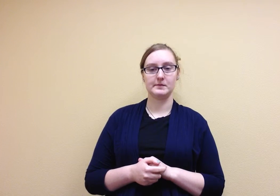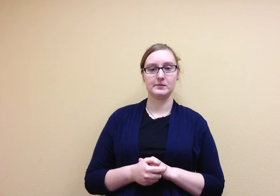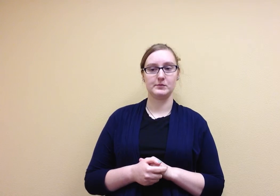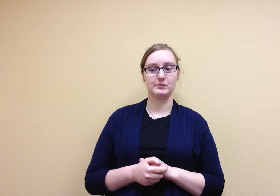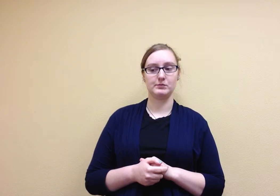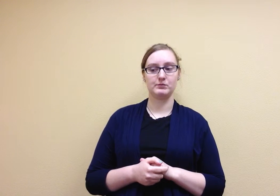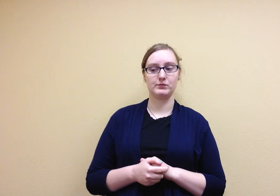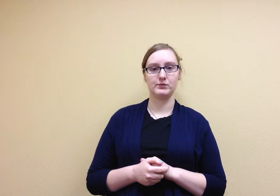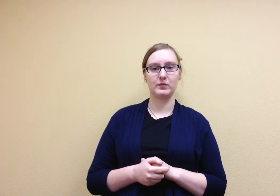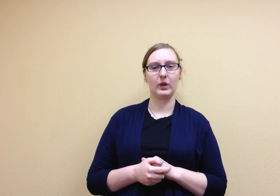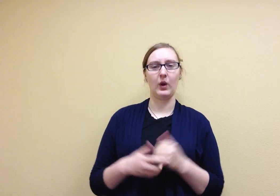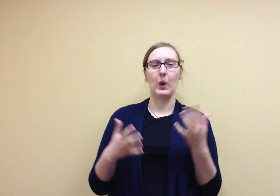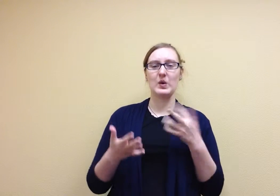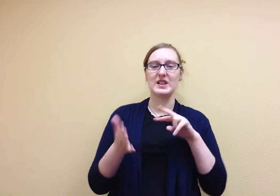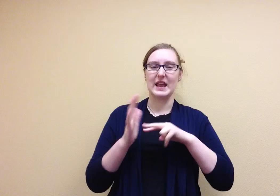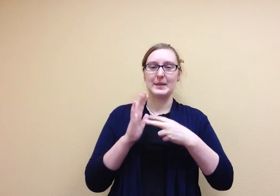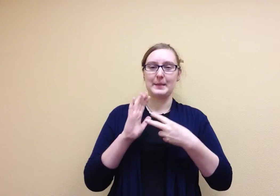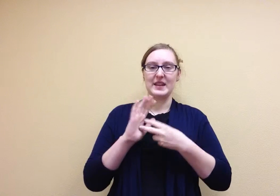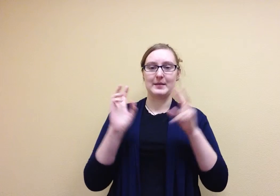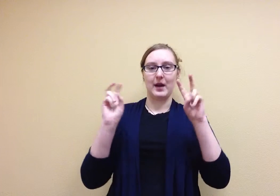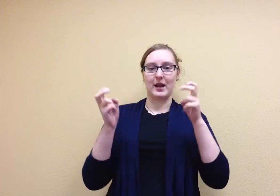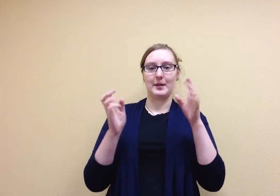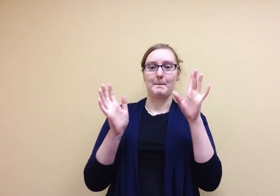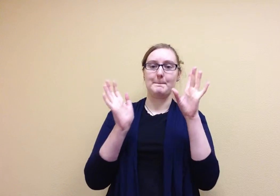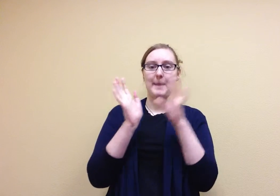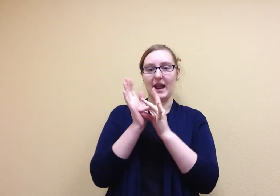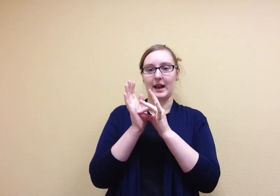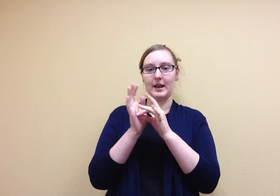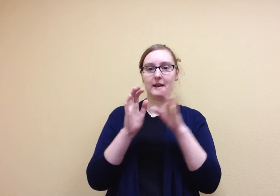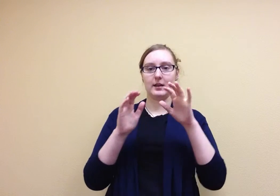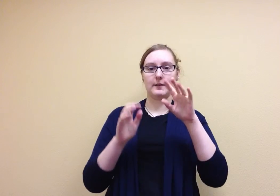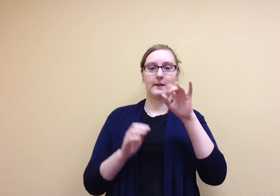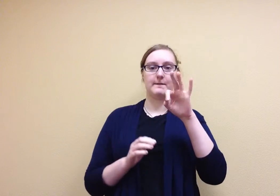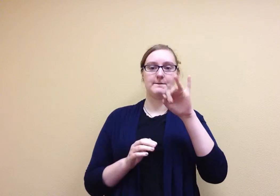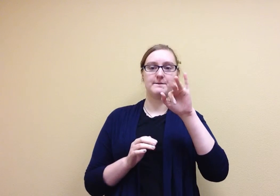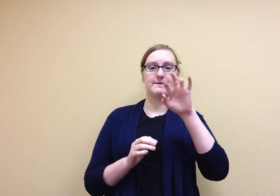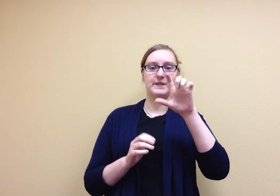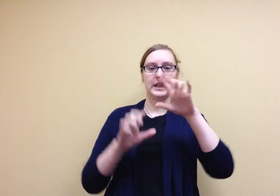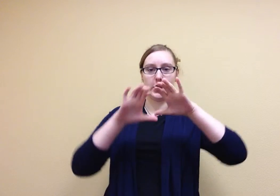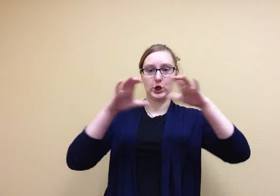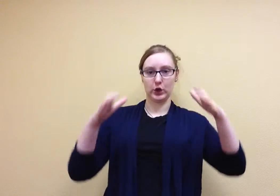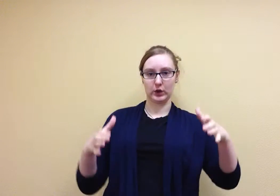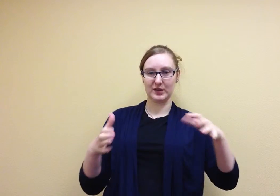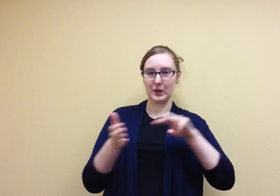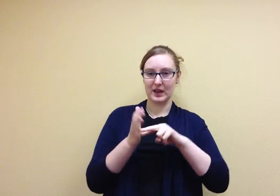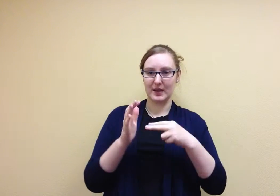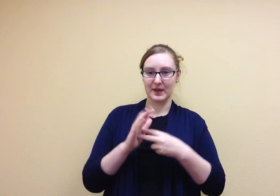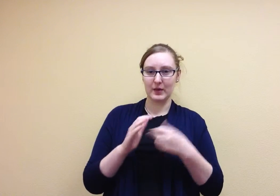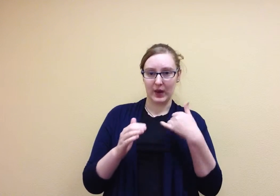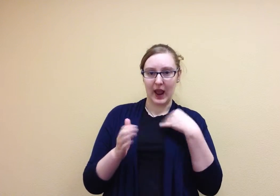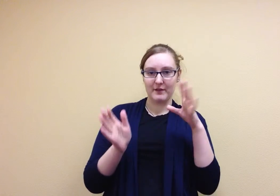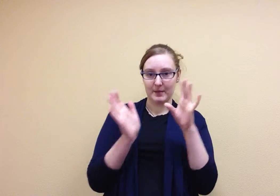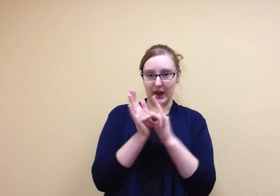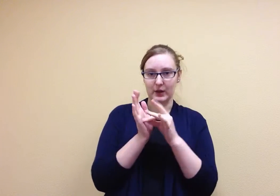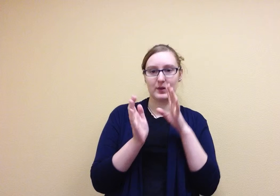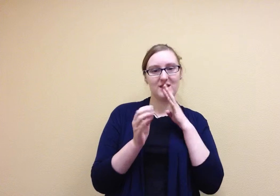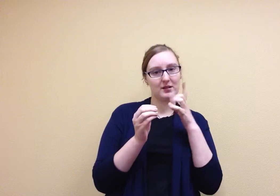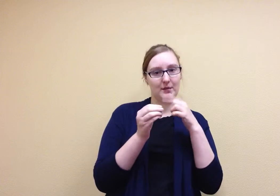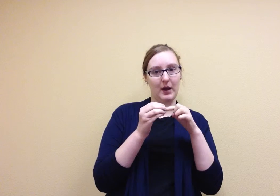What do they mean by a magnetic field? What do you think they mean? We have a magnet. We've talked about magnets. Who can tell me